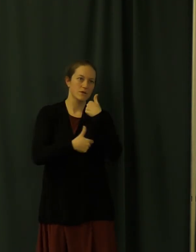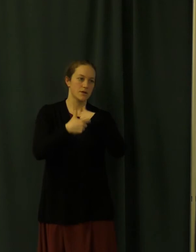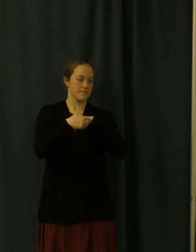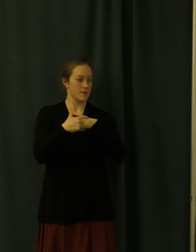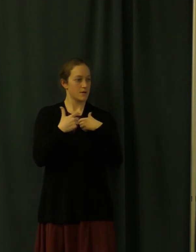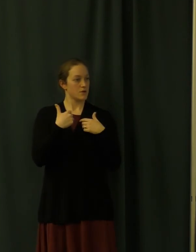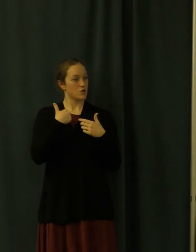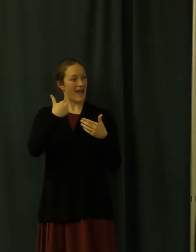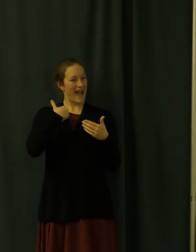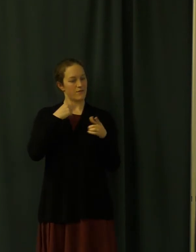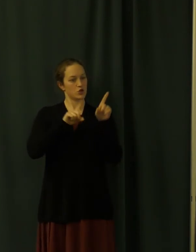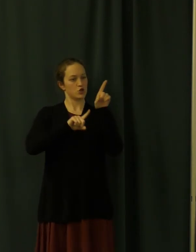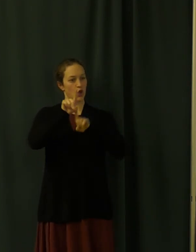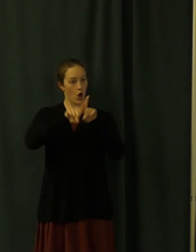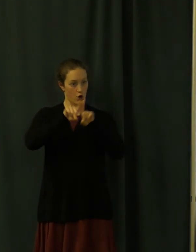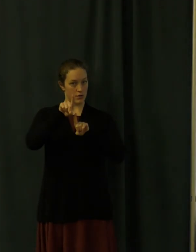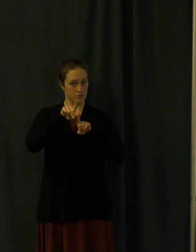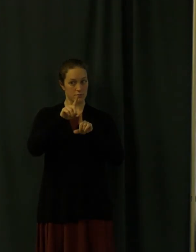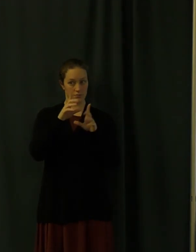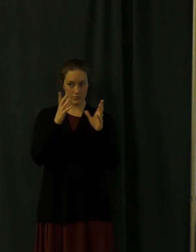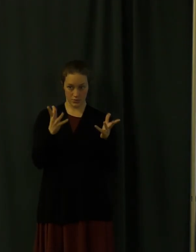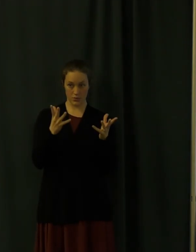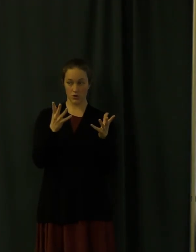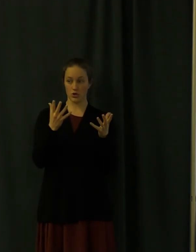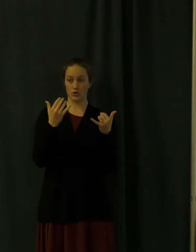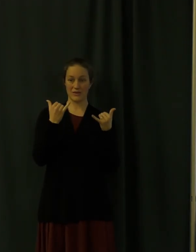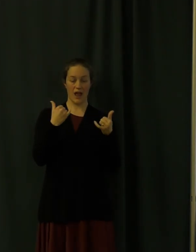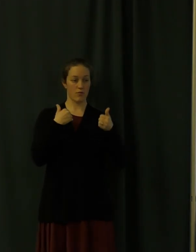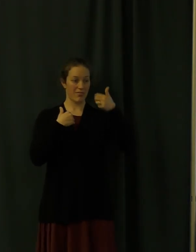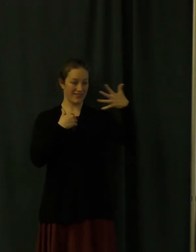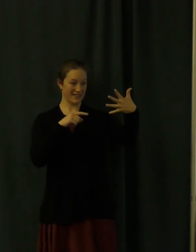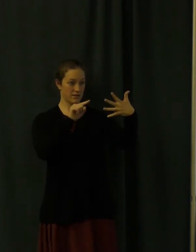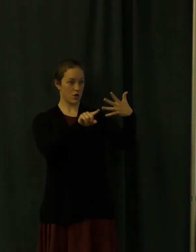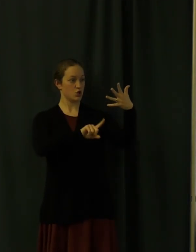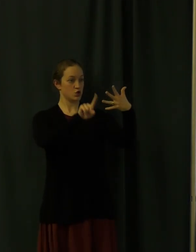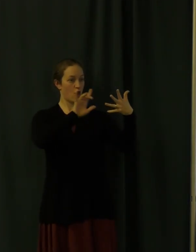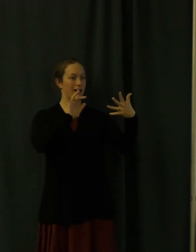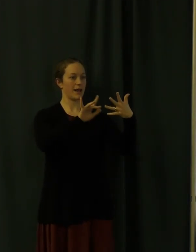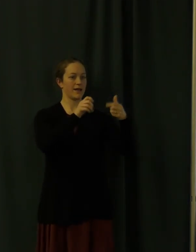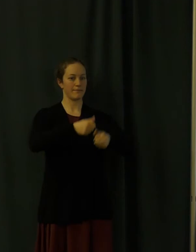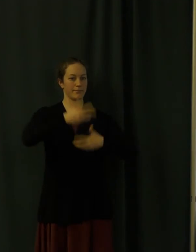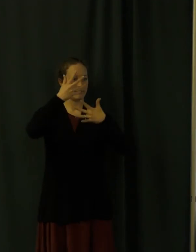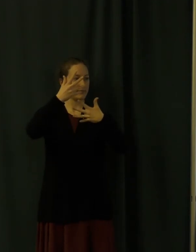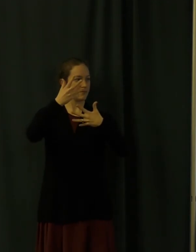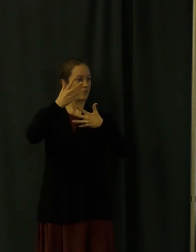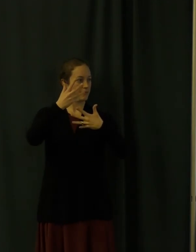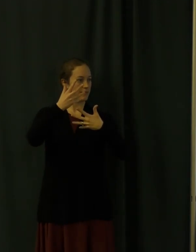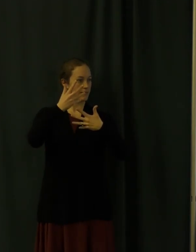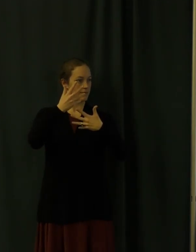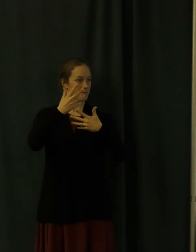And so I just have that starred. So I know that I just go and it's right there, okay?